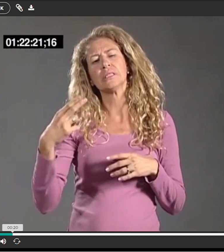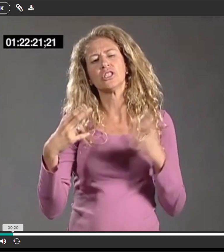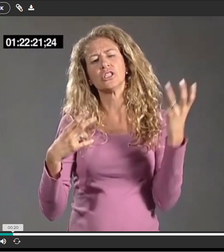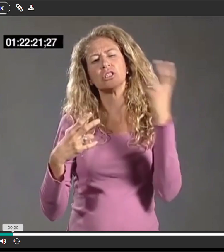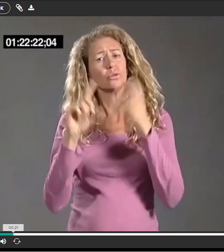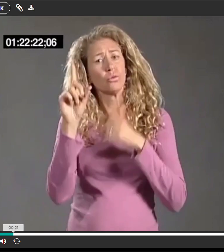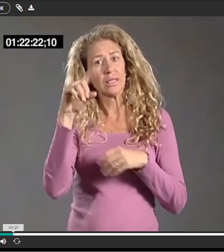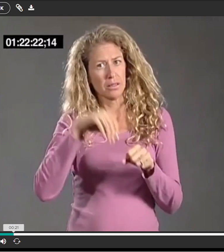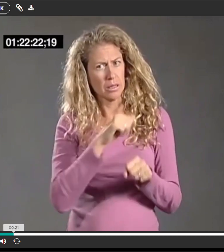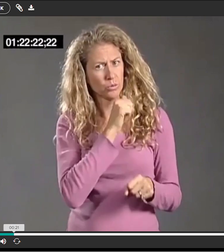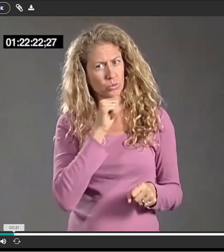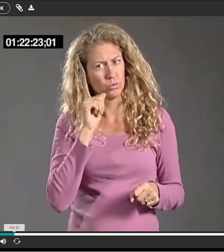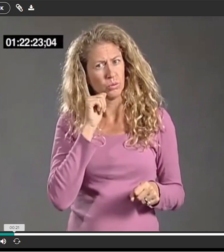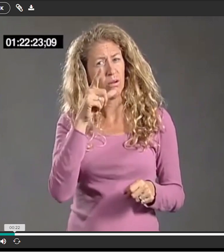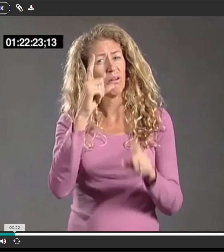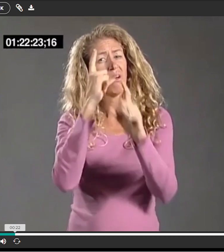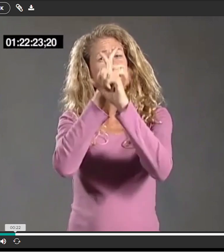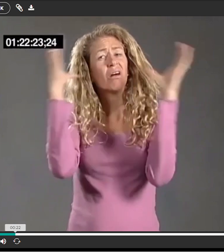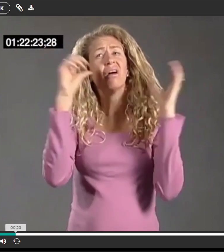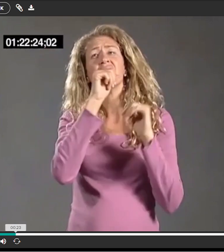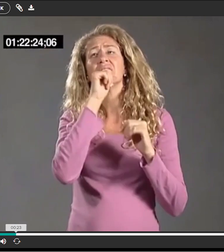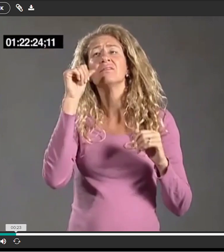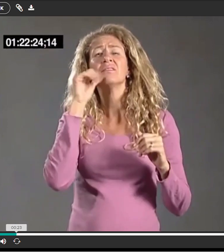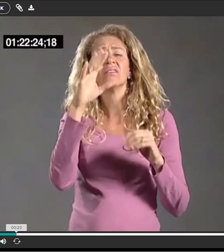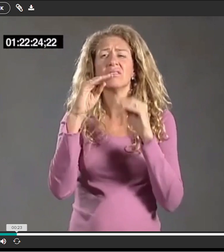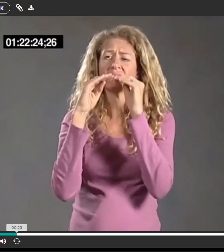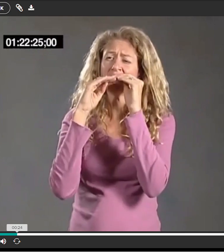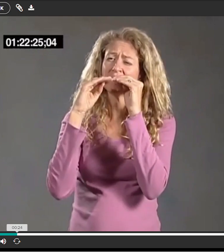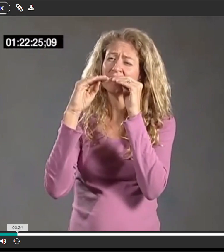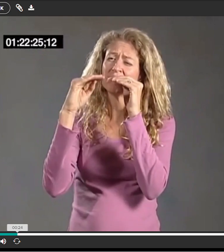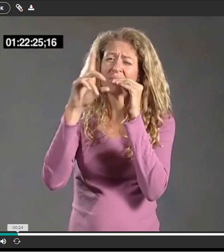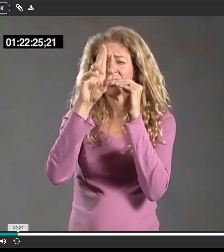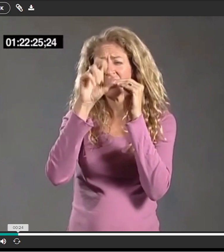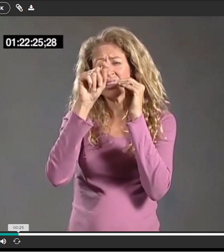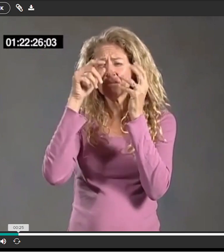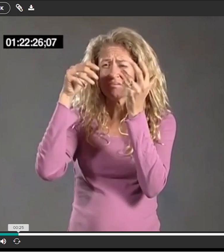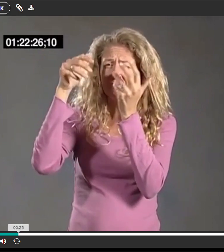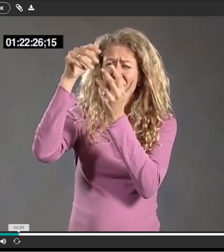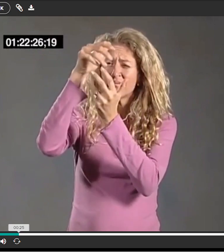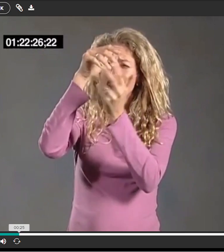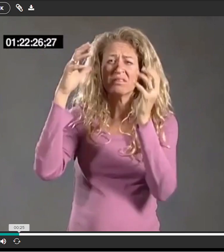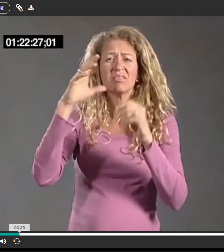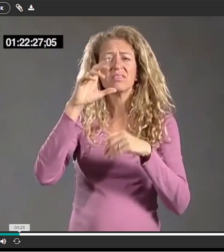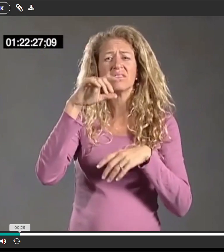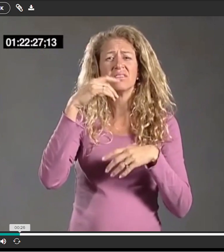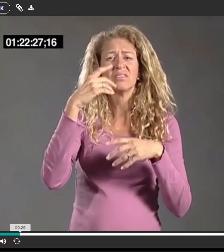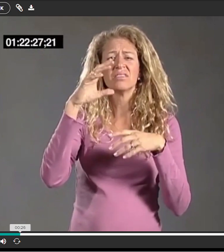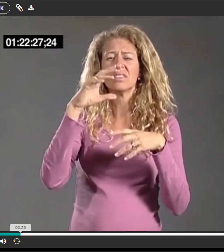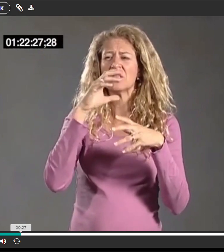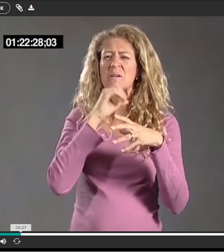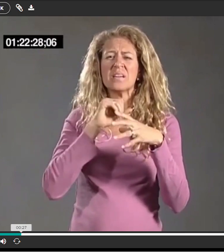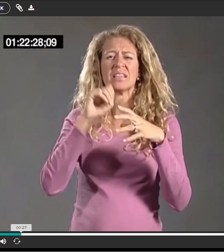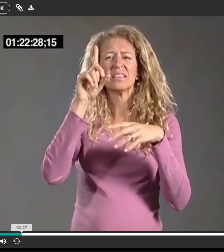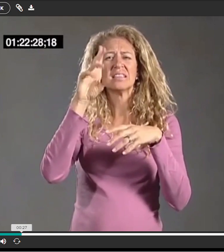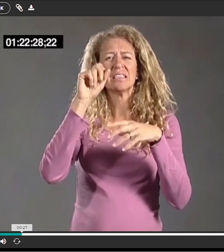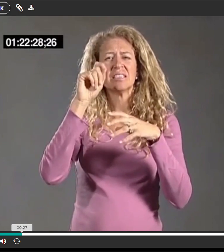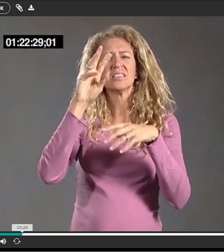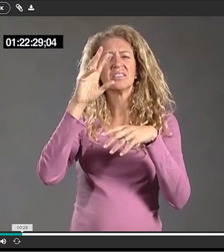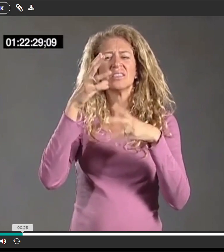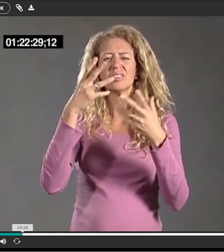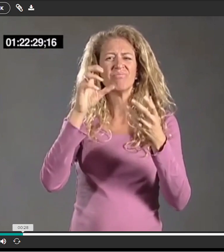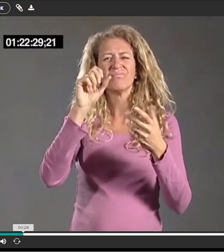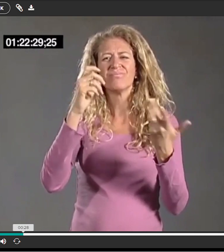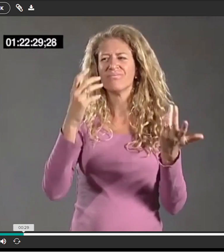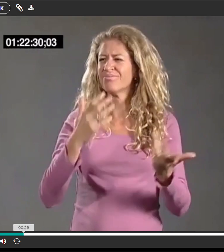is. I've got some of the most rich, amazing soil. I know a lot of you are thinking Arizona must just be super